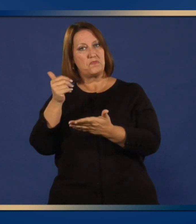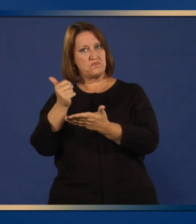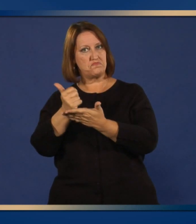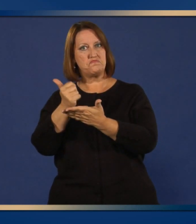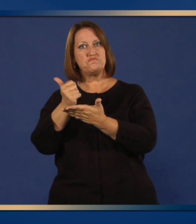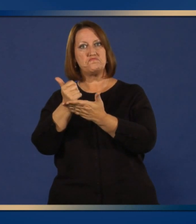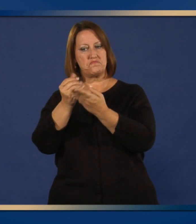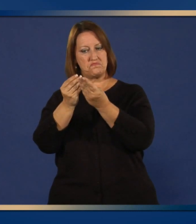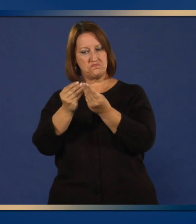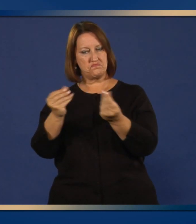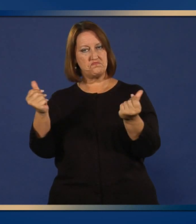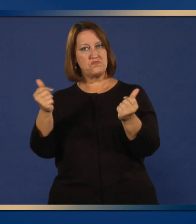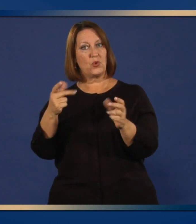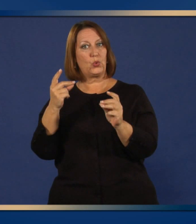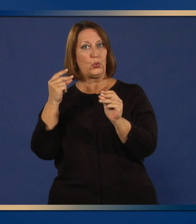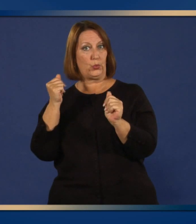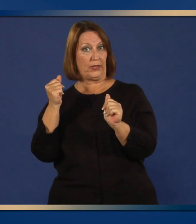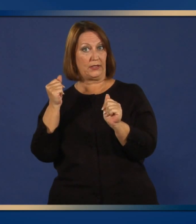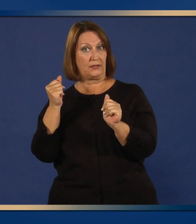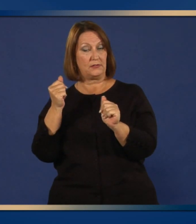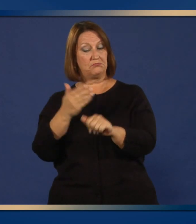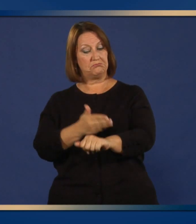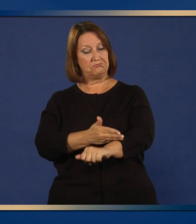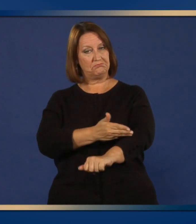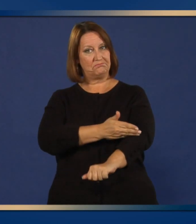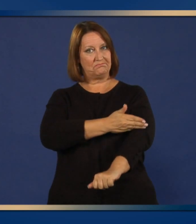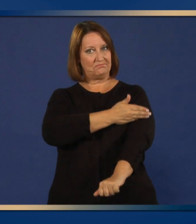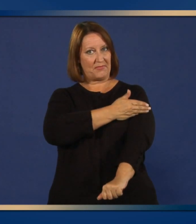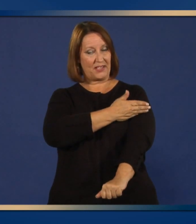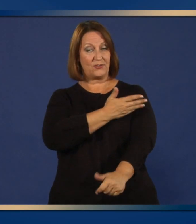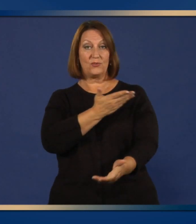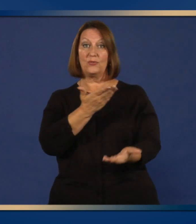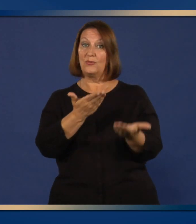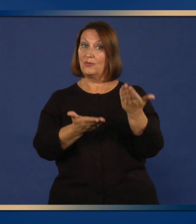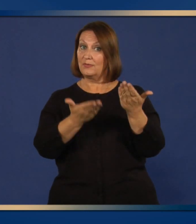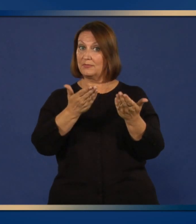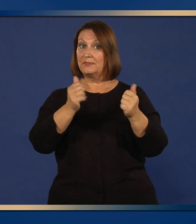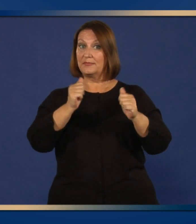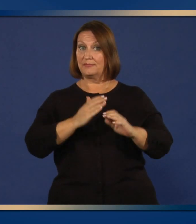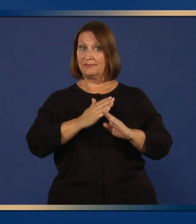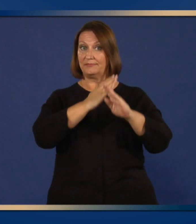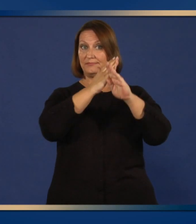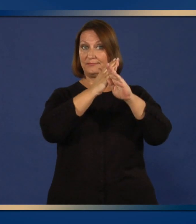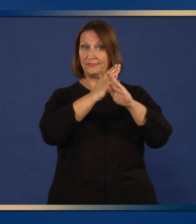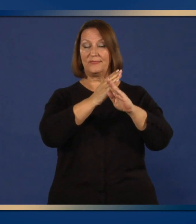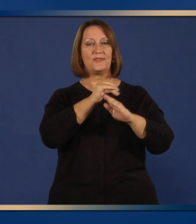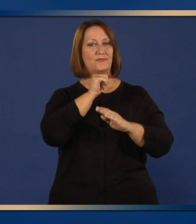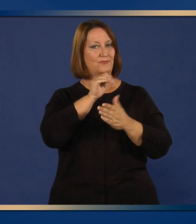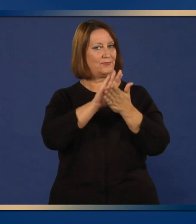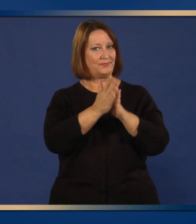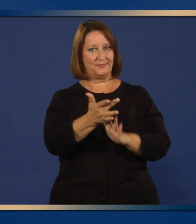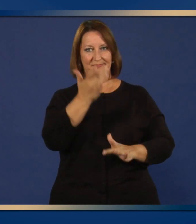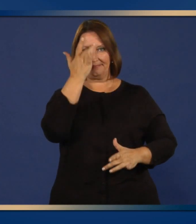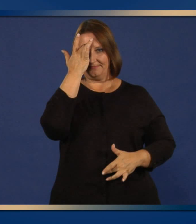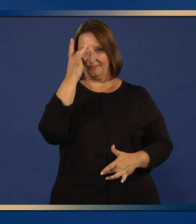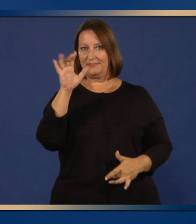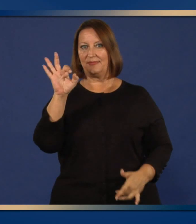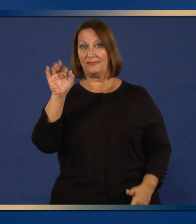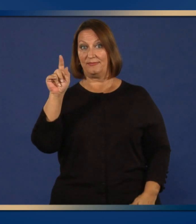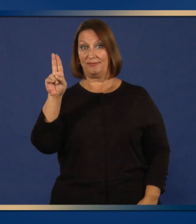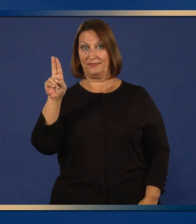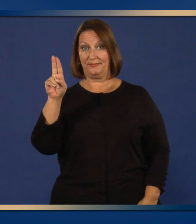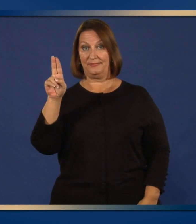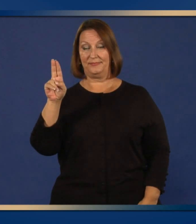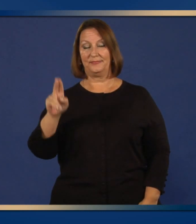flu, or may help keep you or your child from getting sick from novel flu.